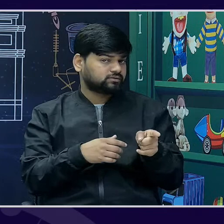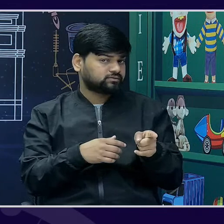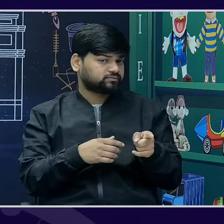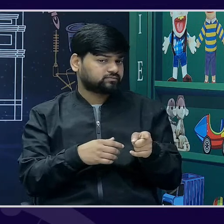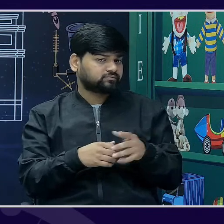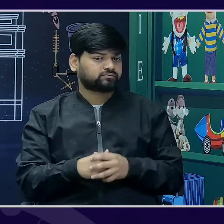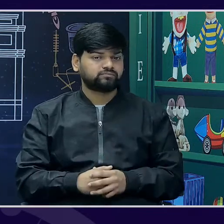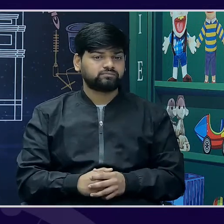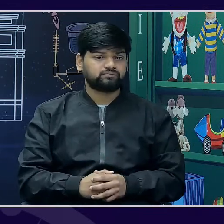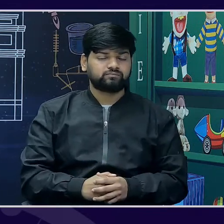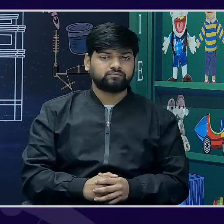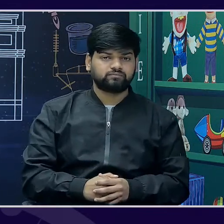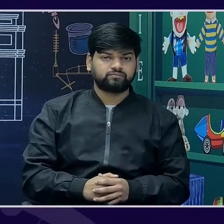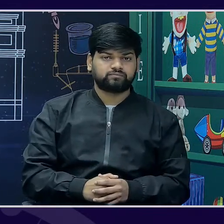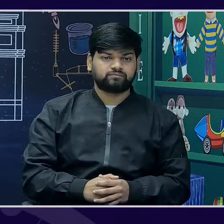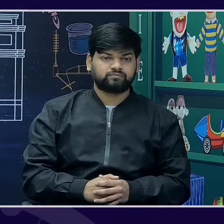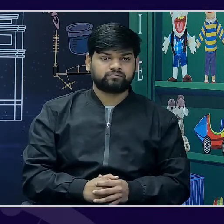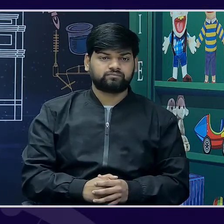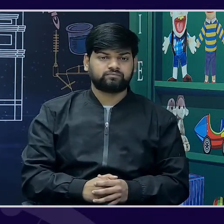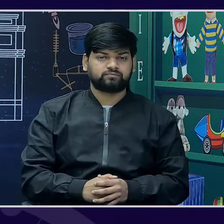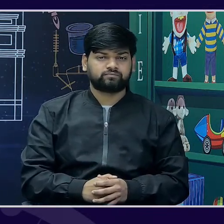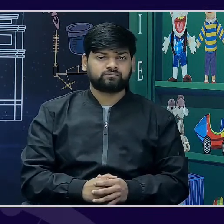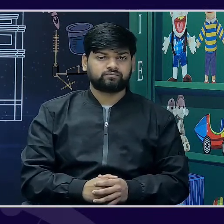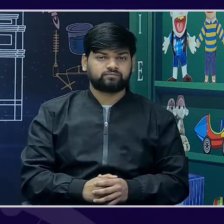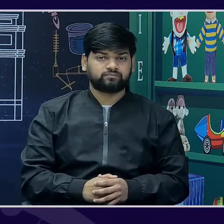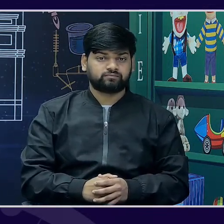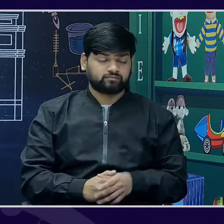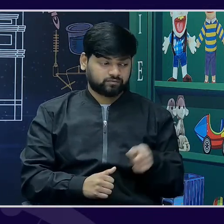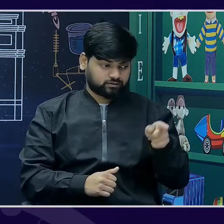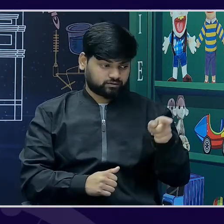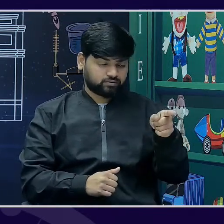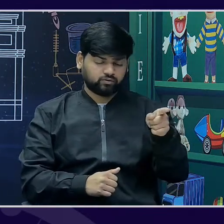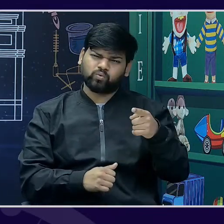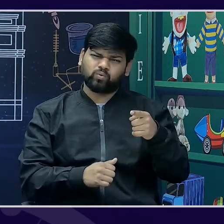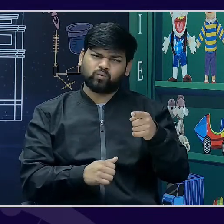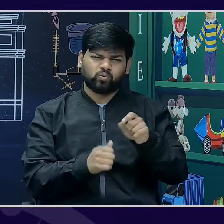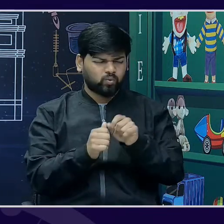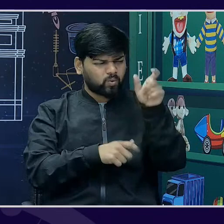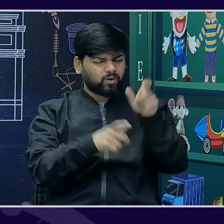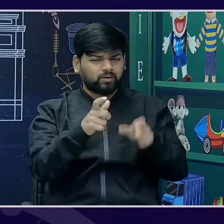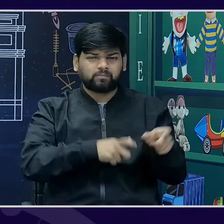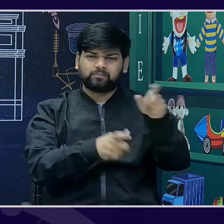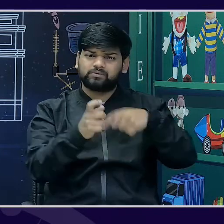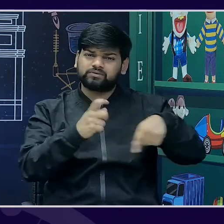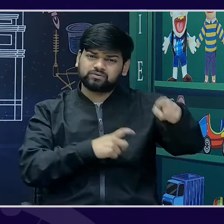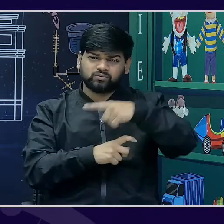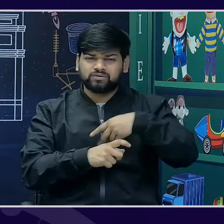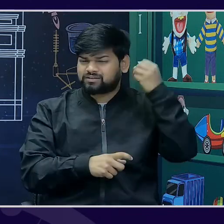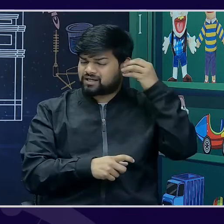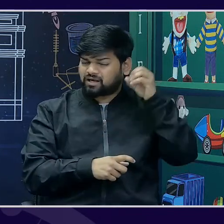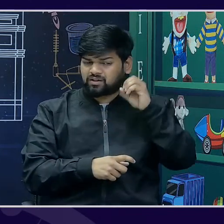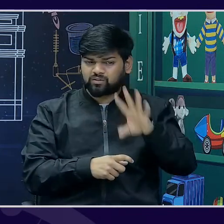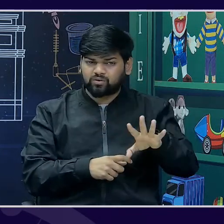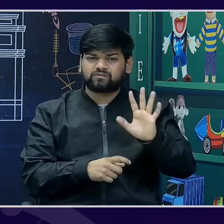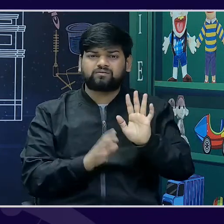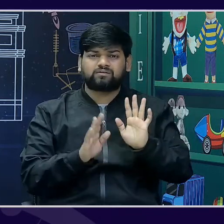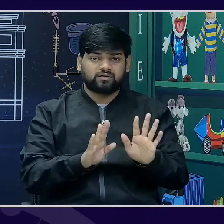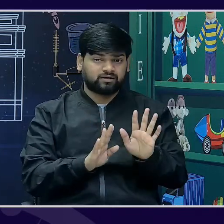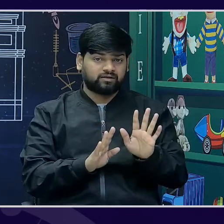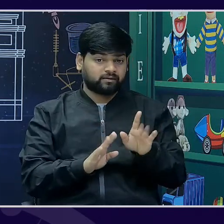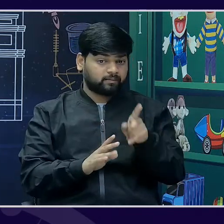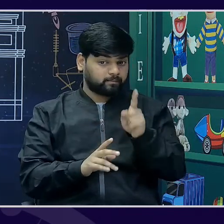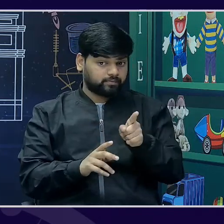the need of our is acceptance and understanding of general public about this hearing